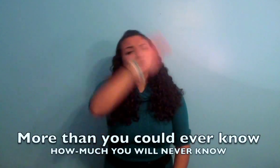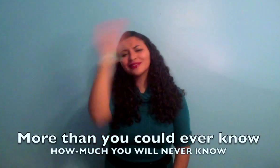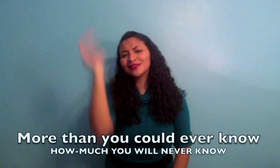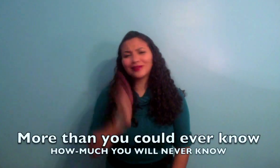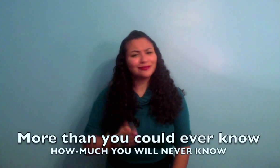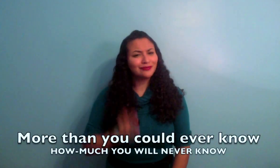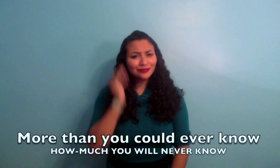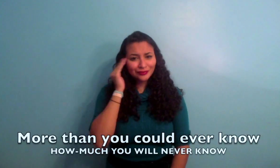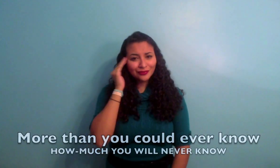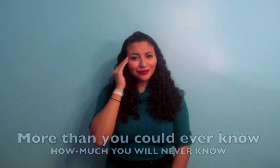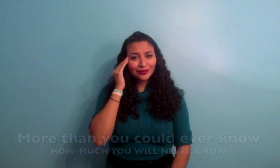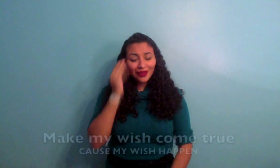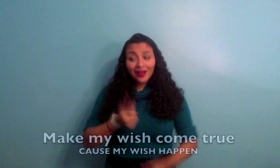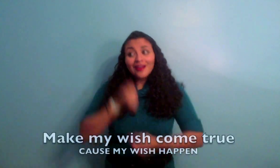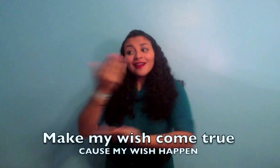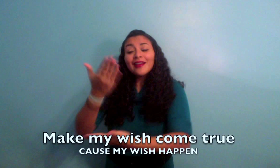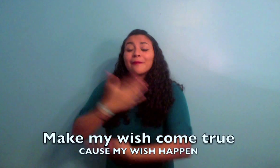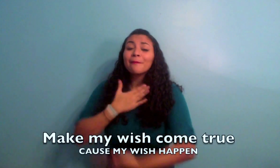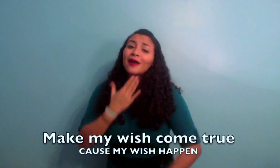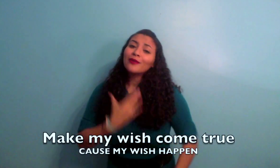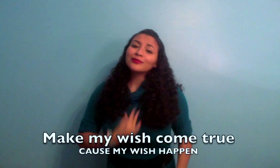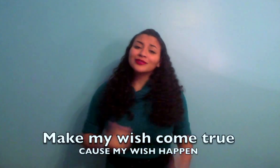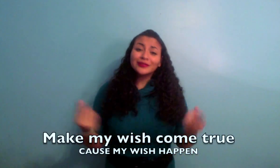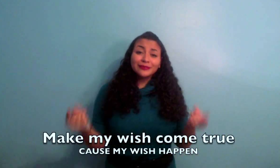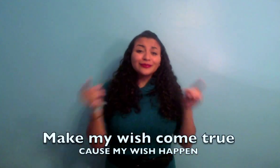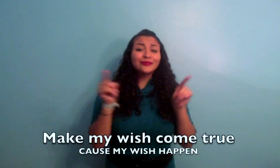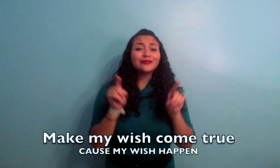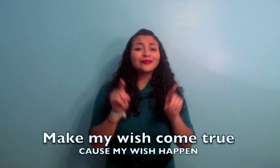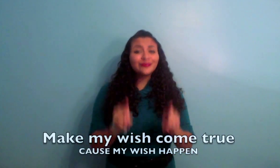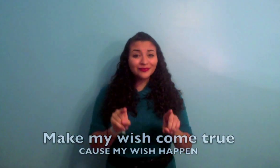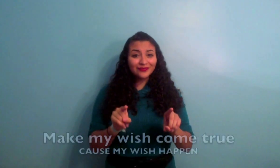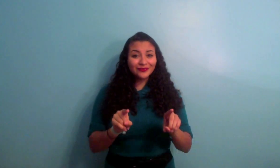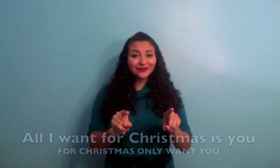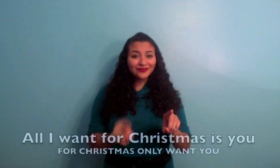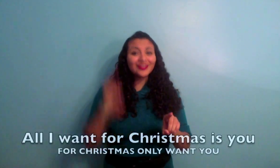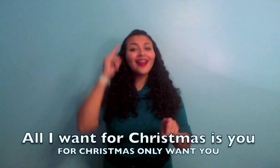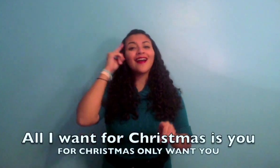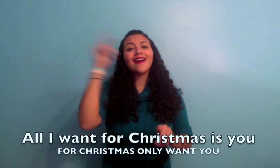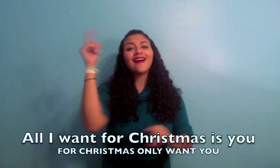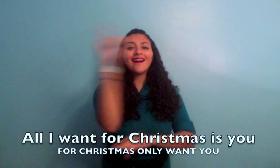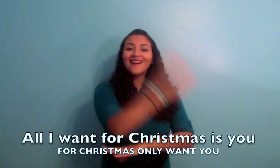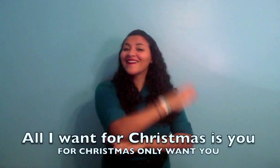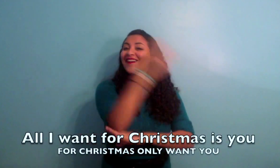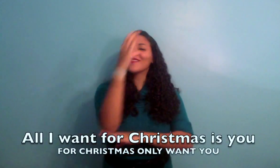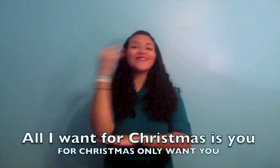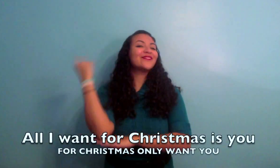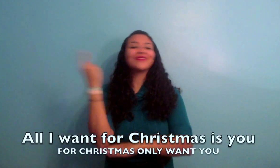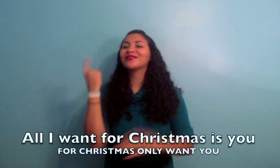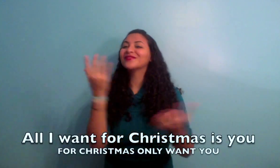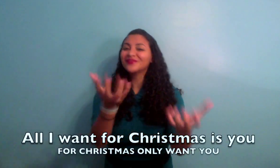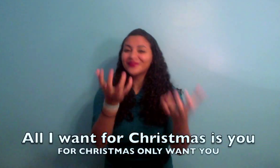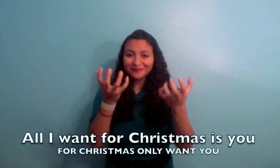ever know Make my wish come true All I want for Christmas